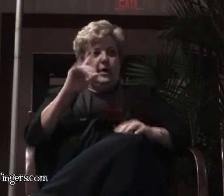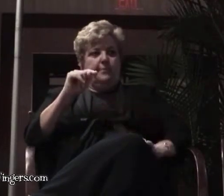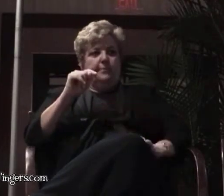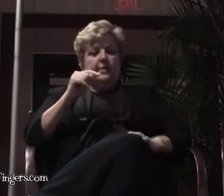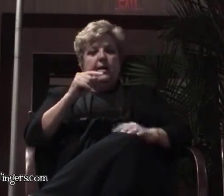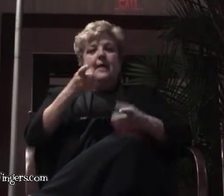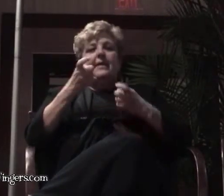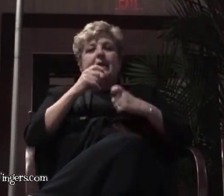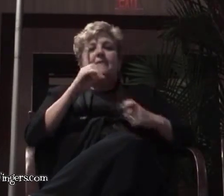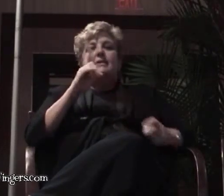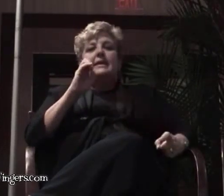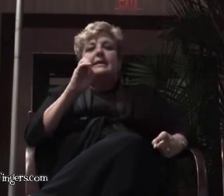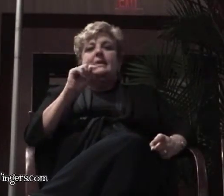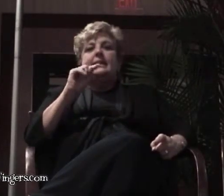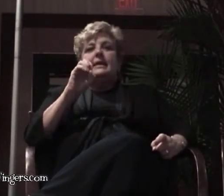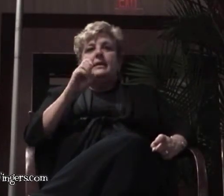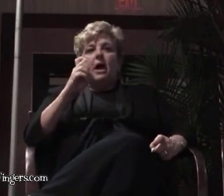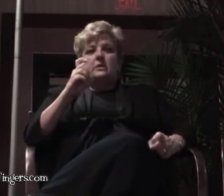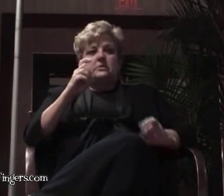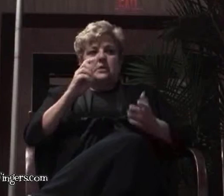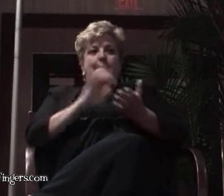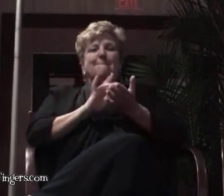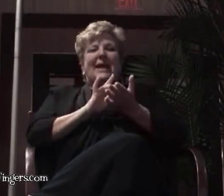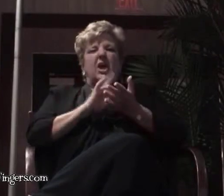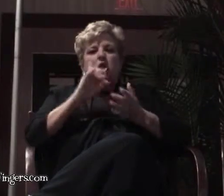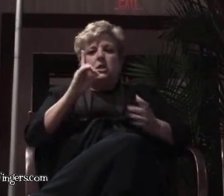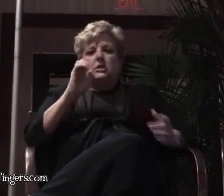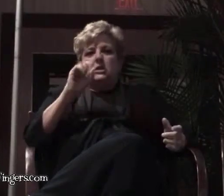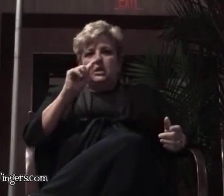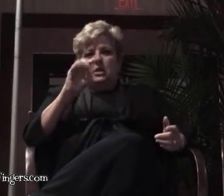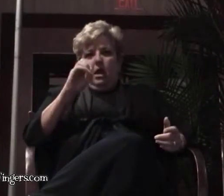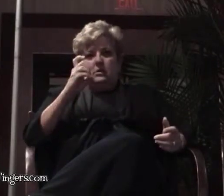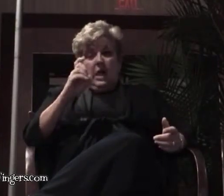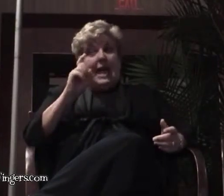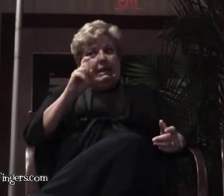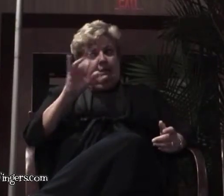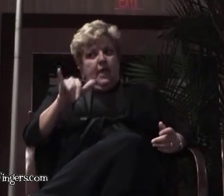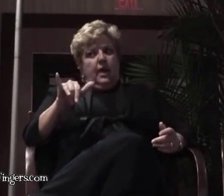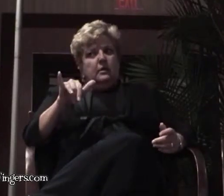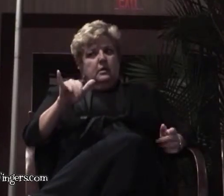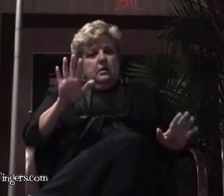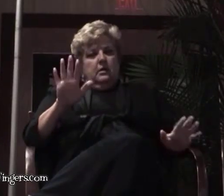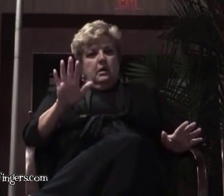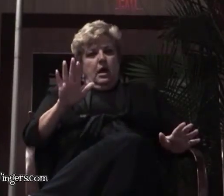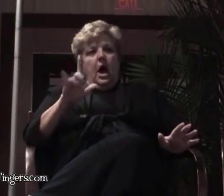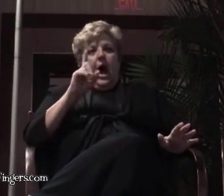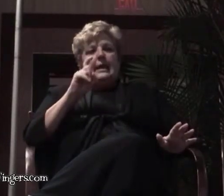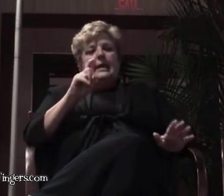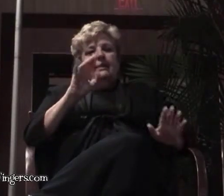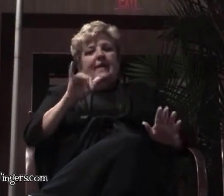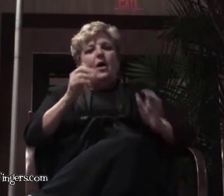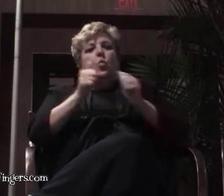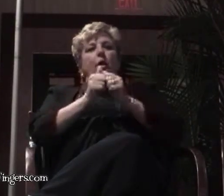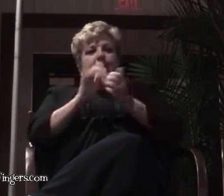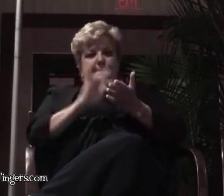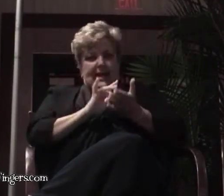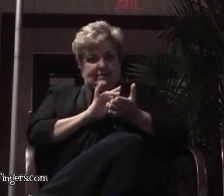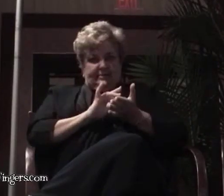detox, which I needed very bad. I could not have detoxed, I don't think, without medications. And it took several